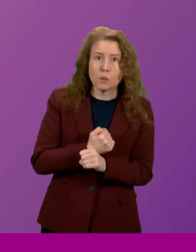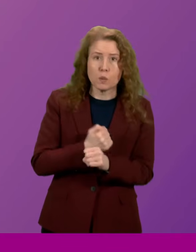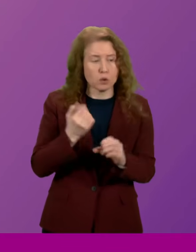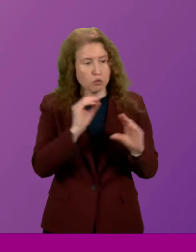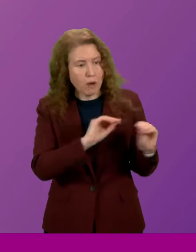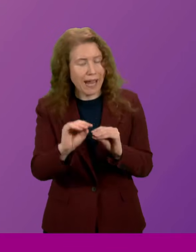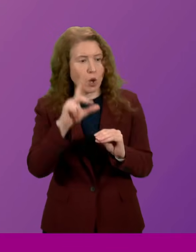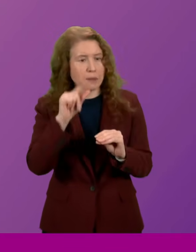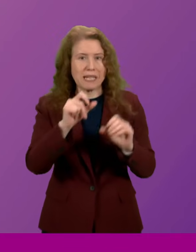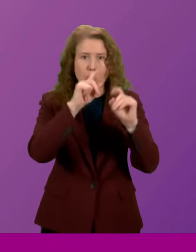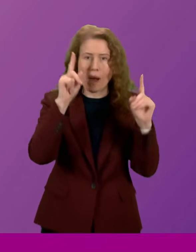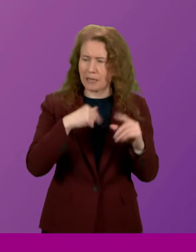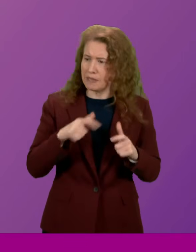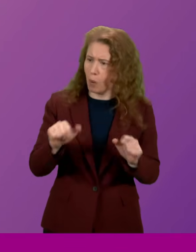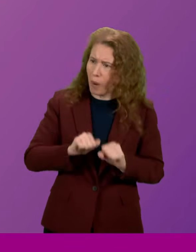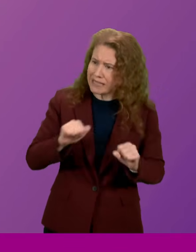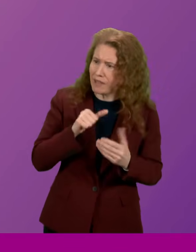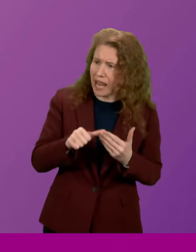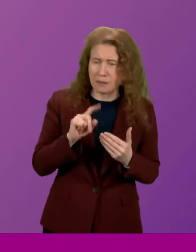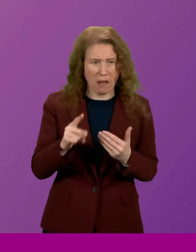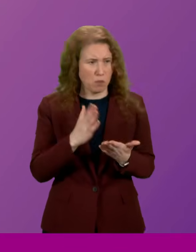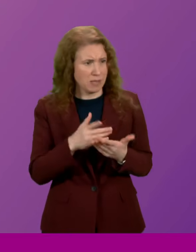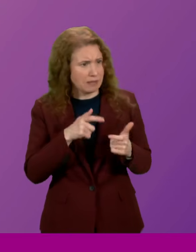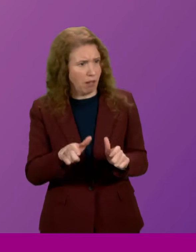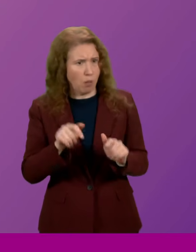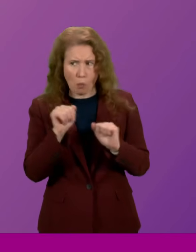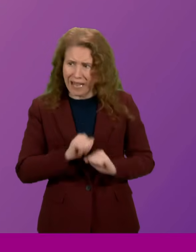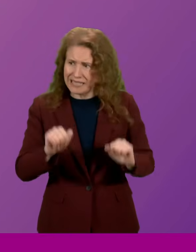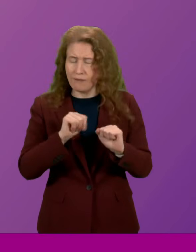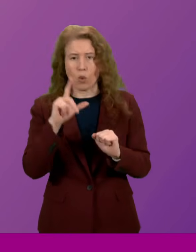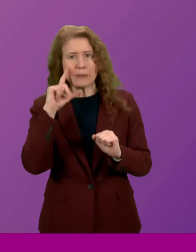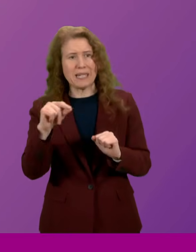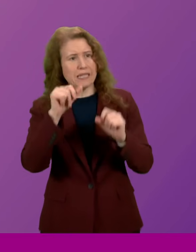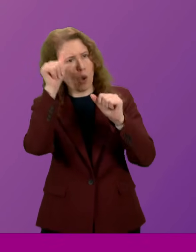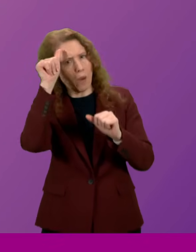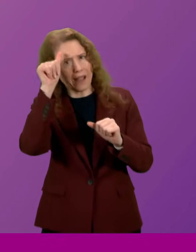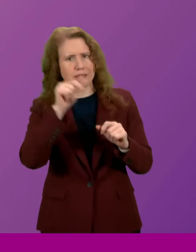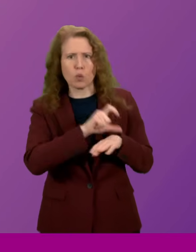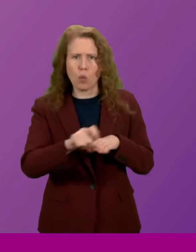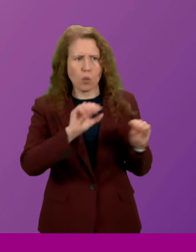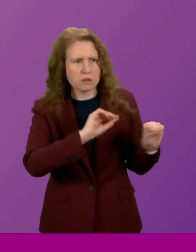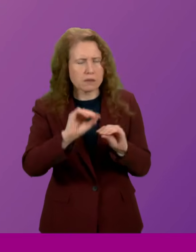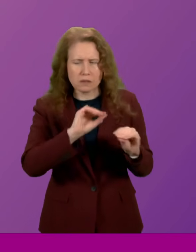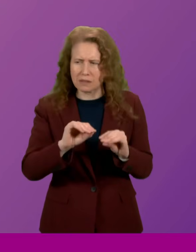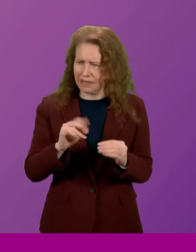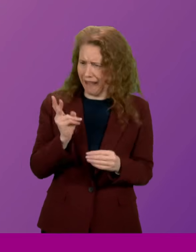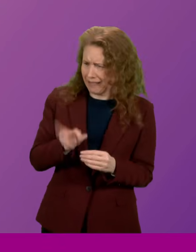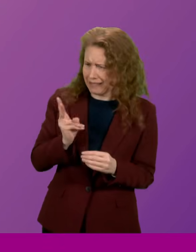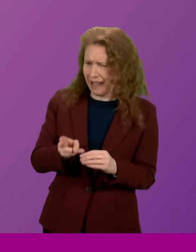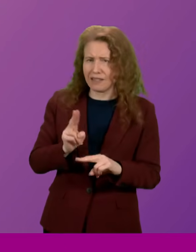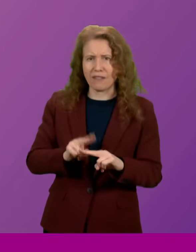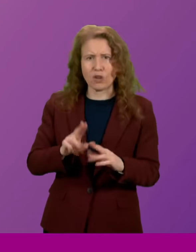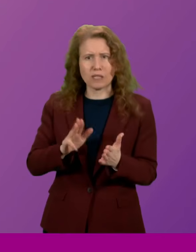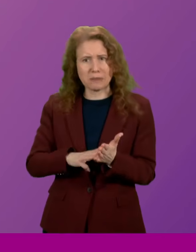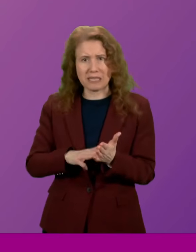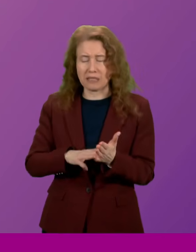take. I'm still waiting for the letter, and more importantly, we're still waiting for these speed awareness courses. Isn't this another case of the First Minister, when the First